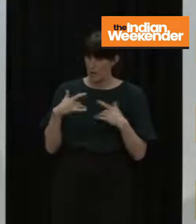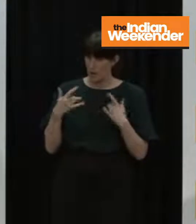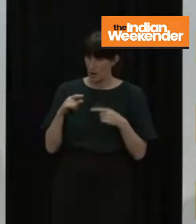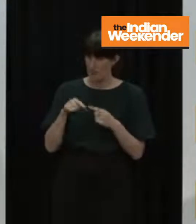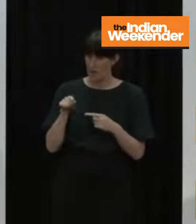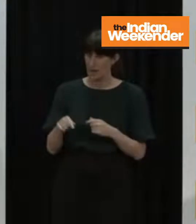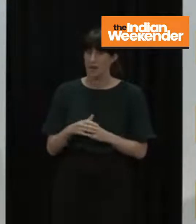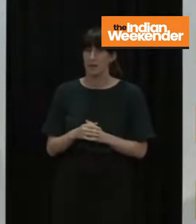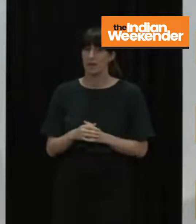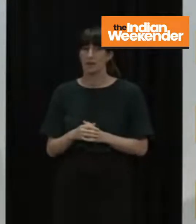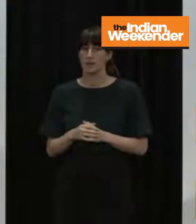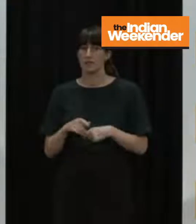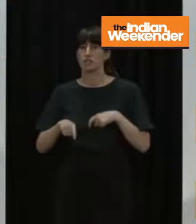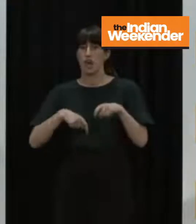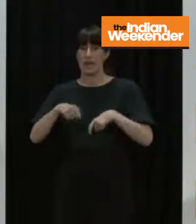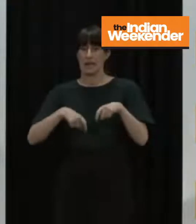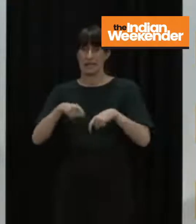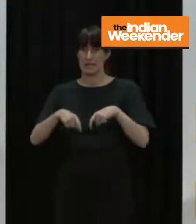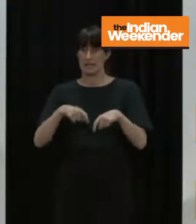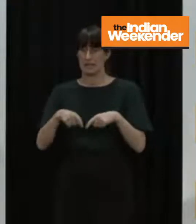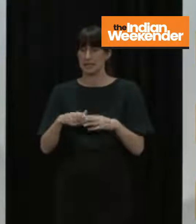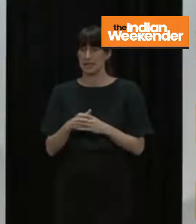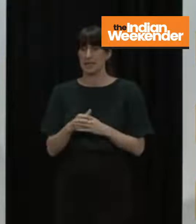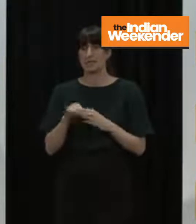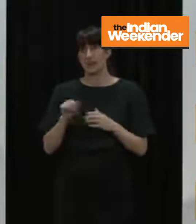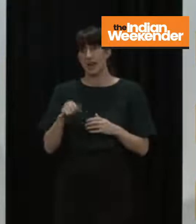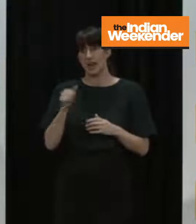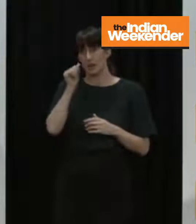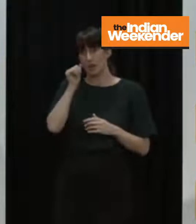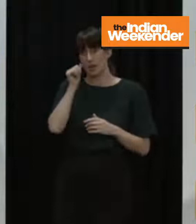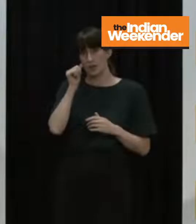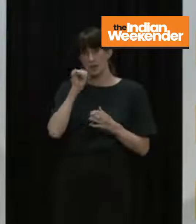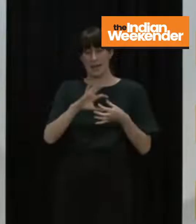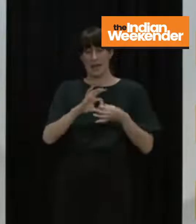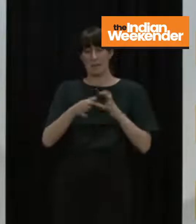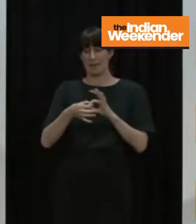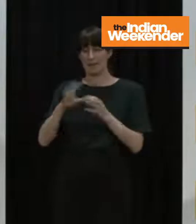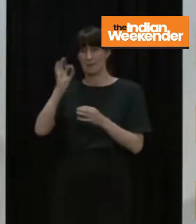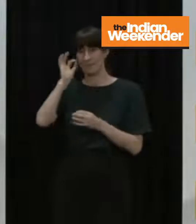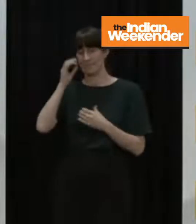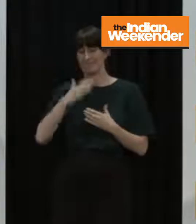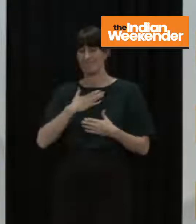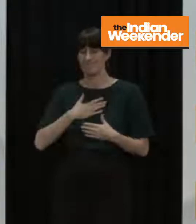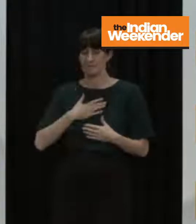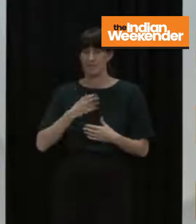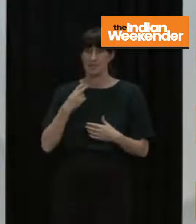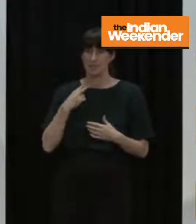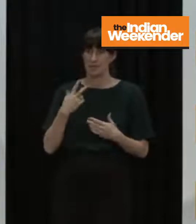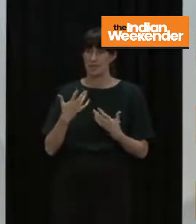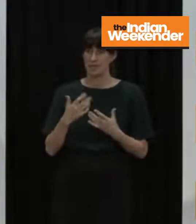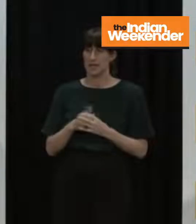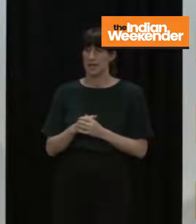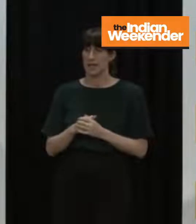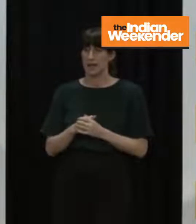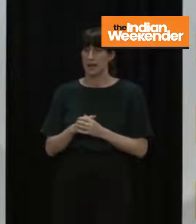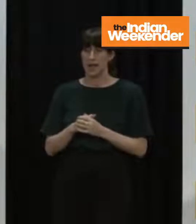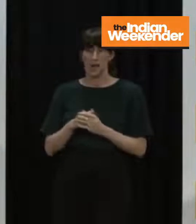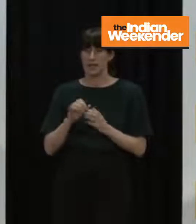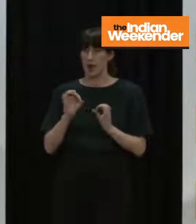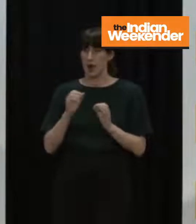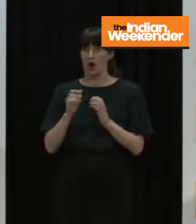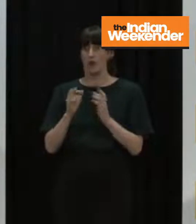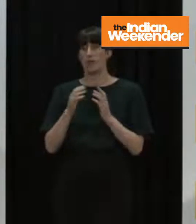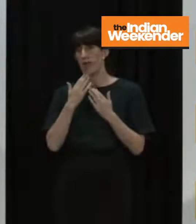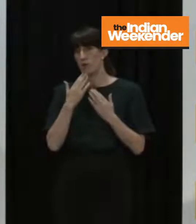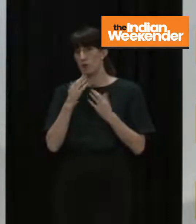Zealand Olympic Committee and for High Performance Sport New Zealand, they are disappointed as well. I think it's important to note that it didn't affect any of our medals or anything